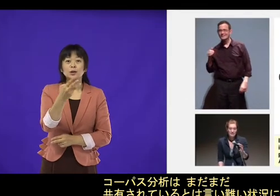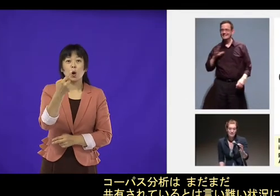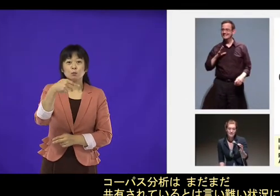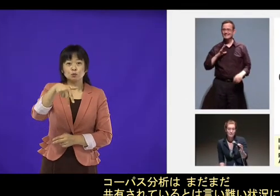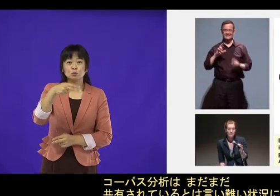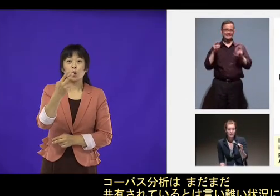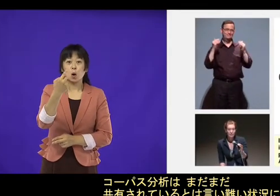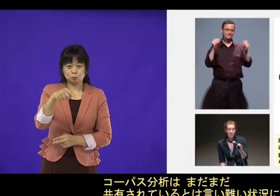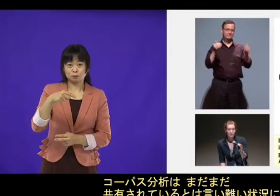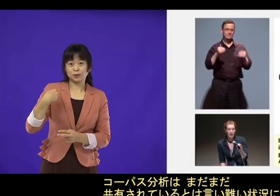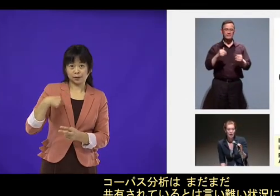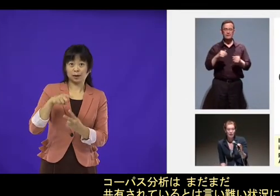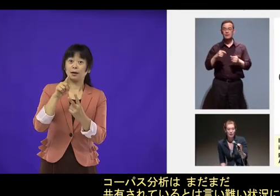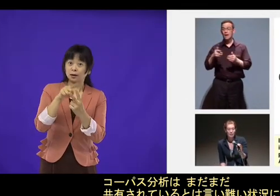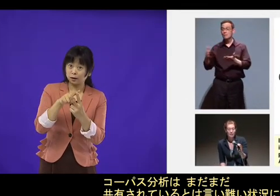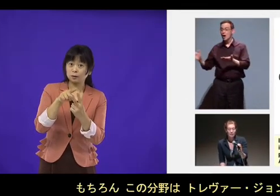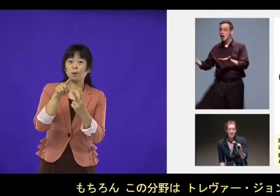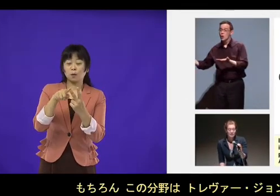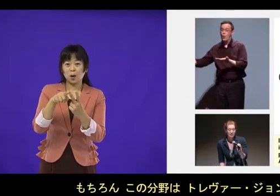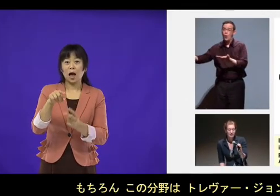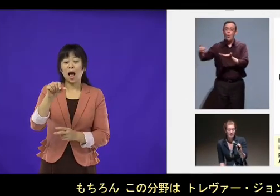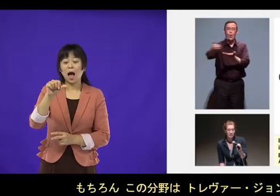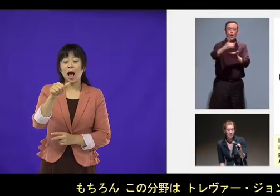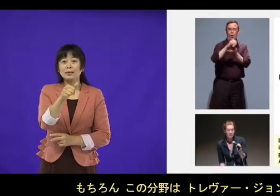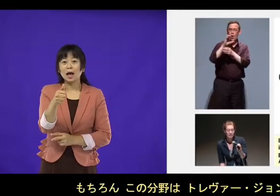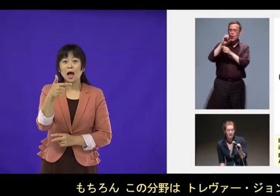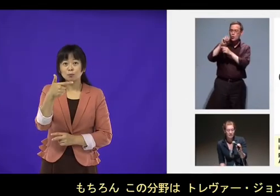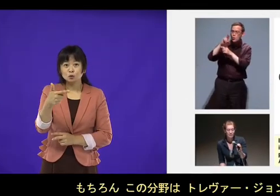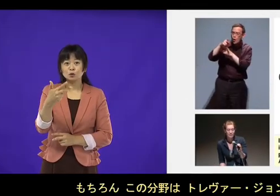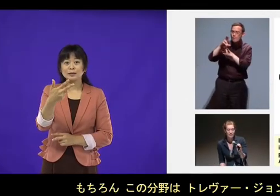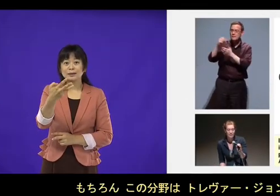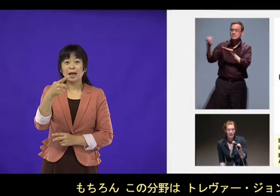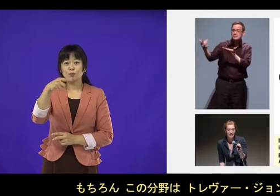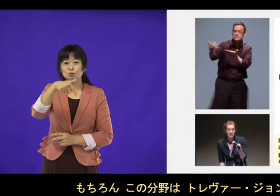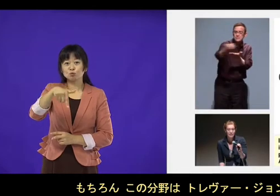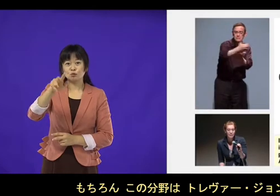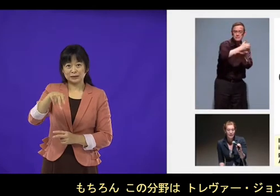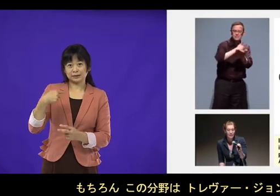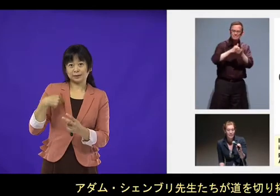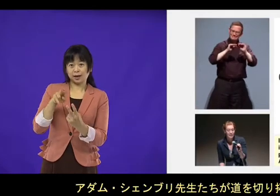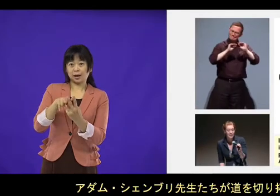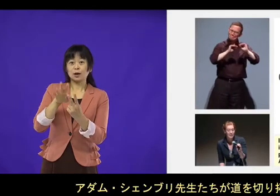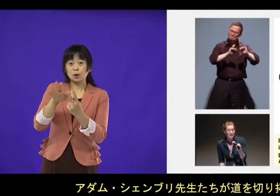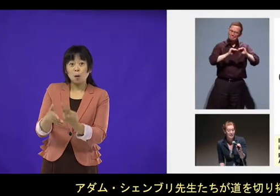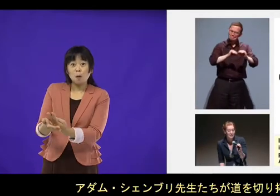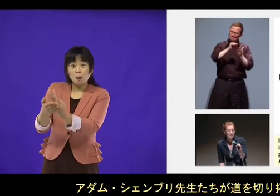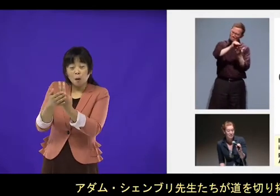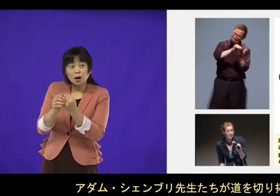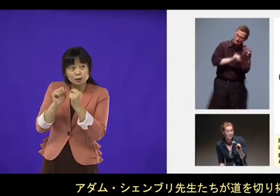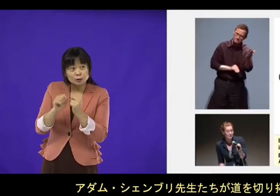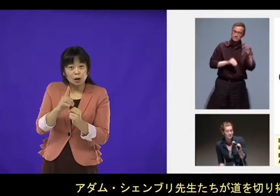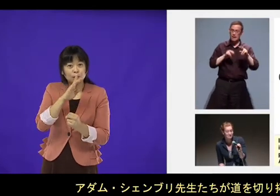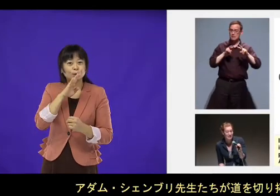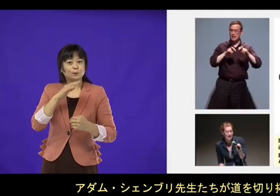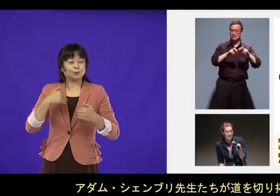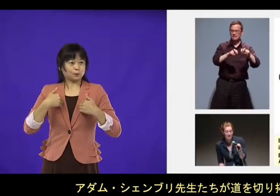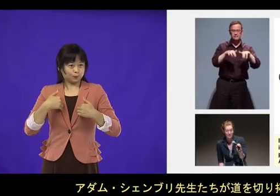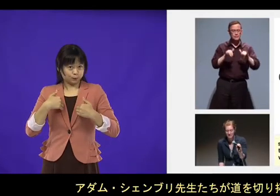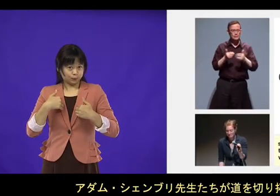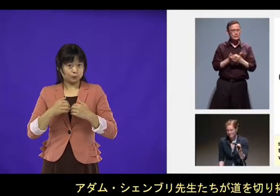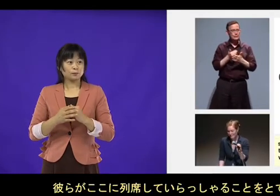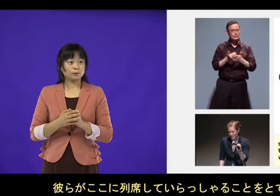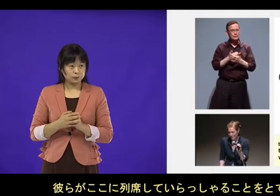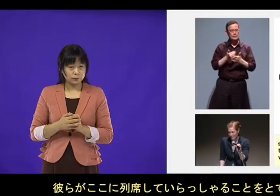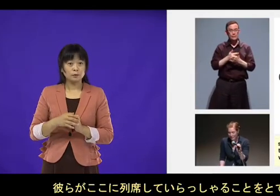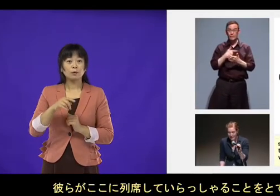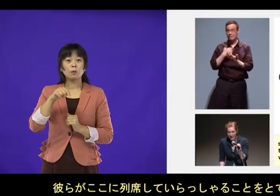corpus analysis is still far from common, and this field is, of course, pioneered by people like Trevor Johnston and Adam